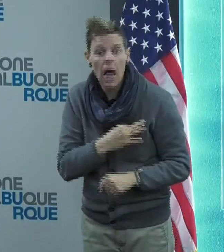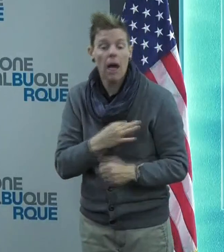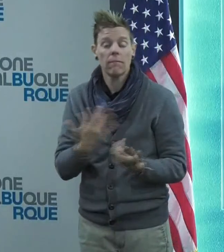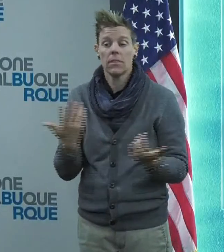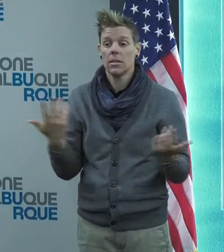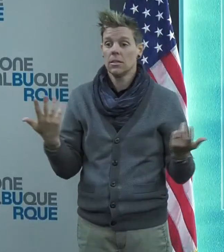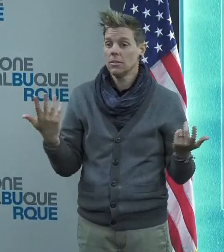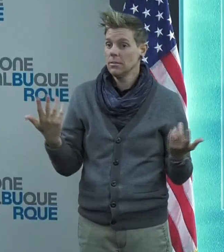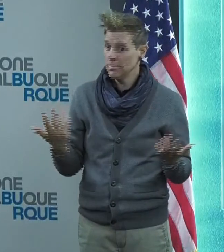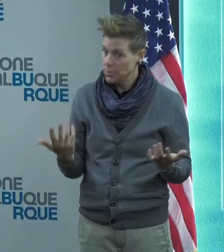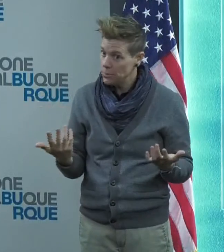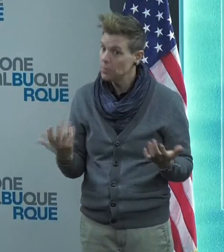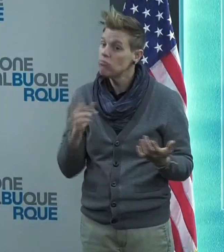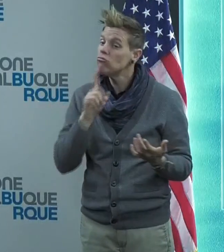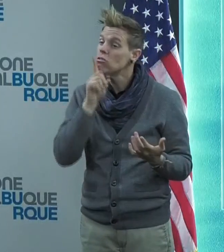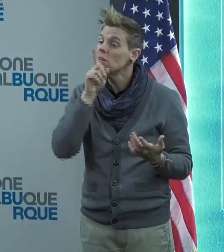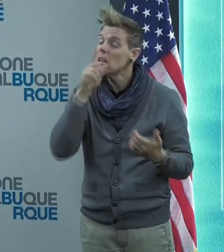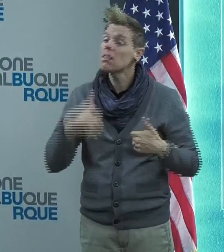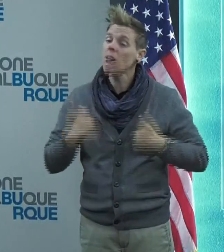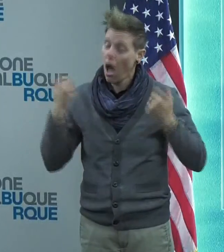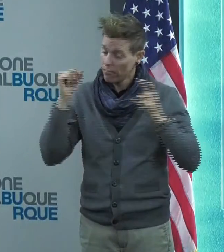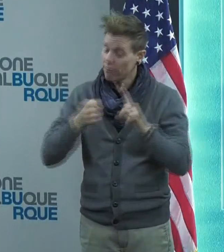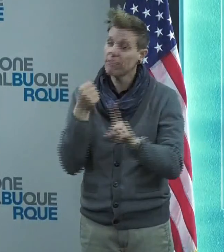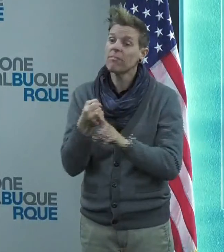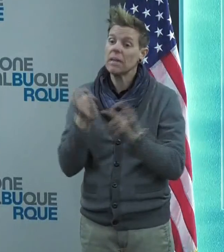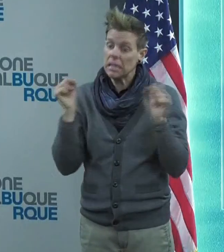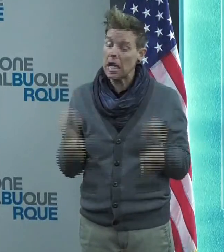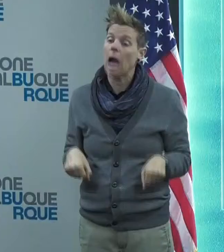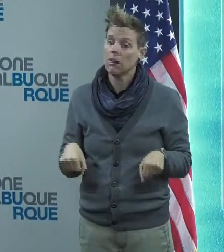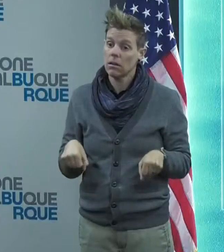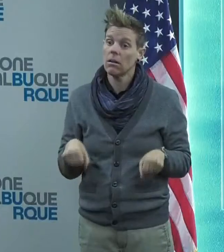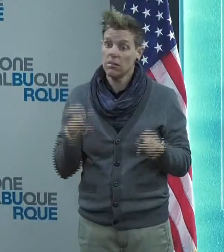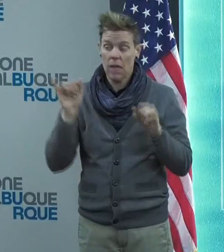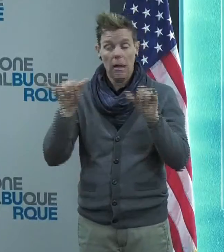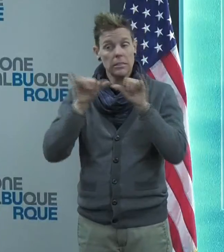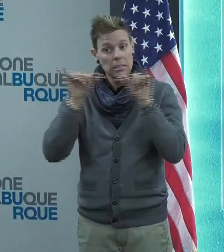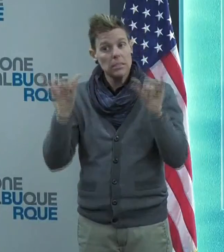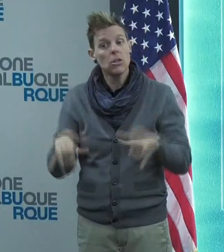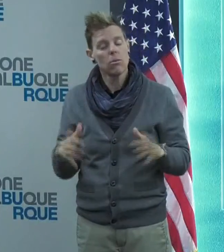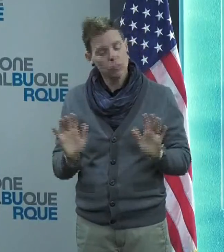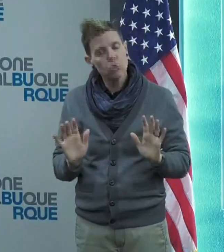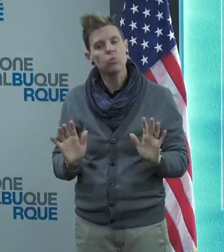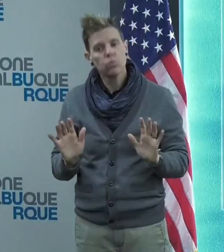about being a stress to that system. So we just need to continue to try to reverse that trend.